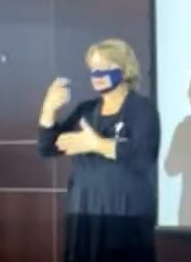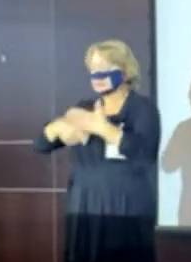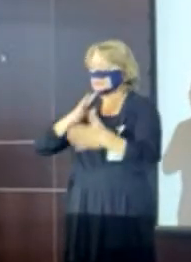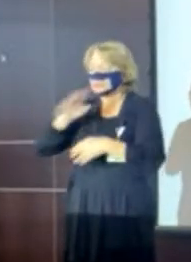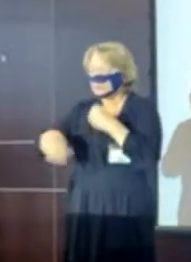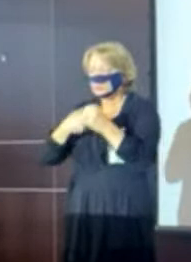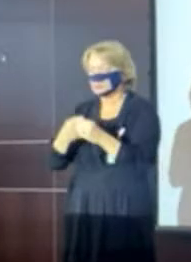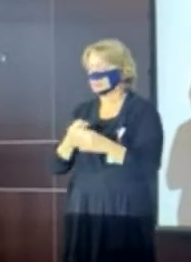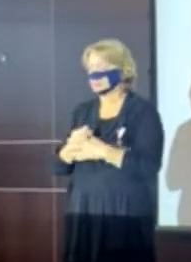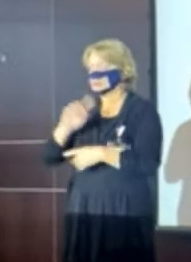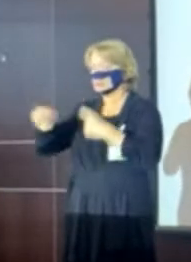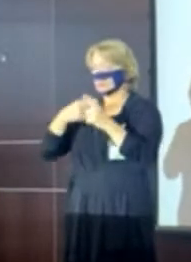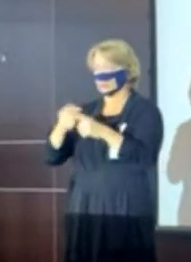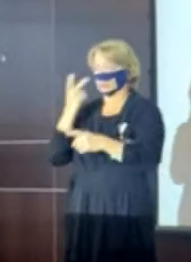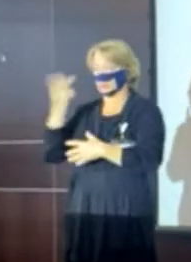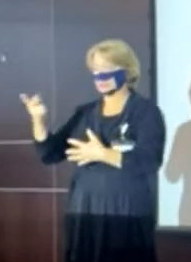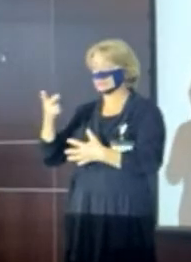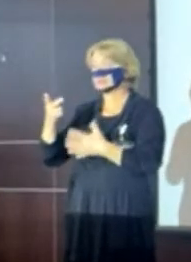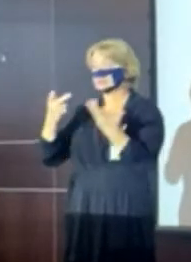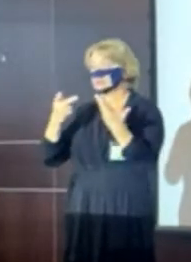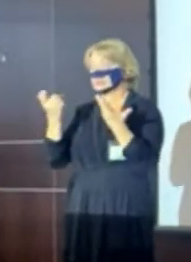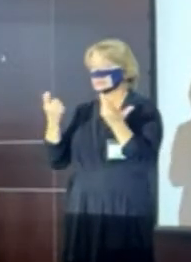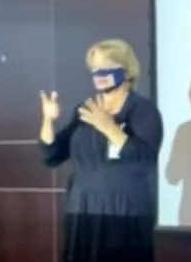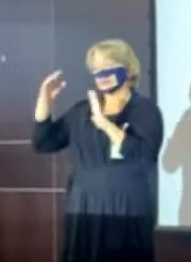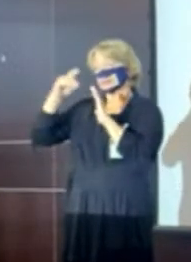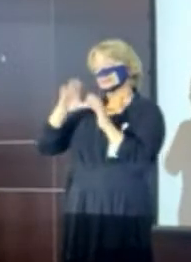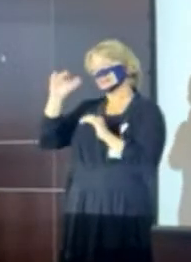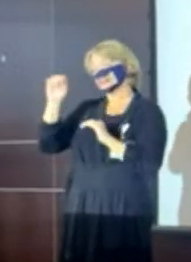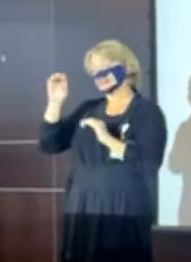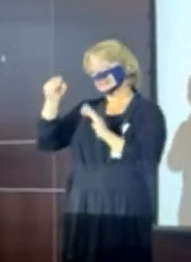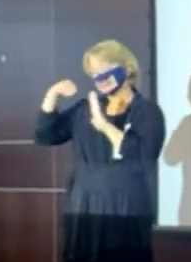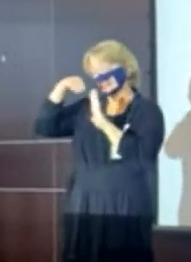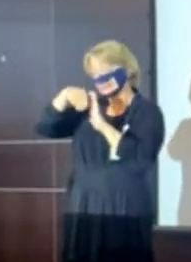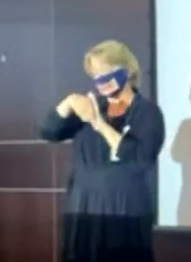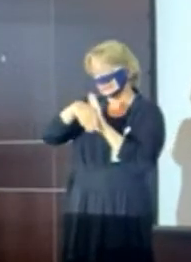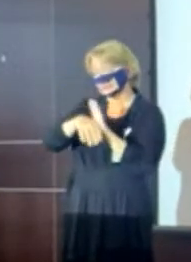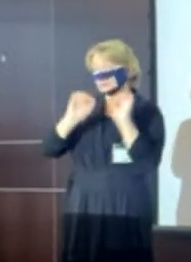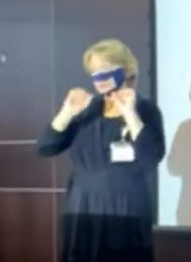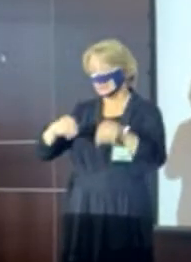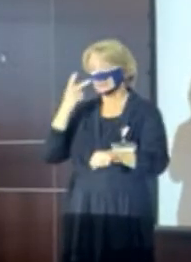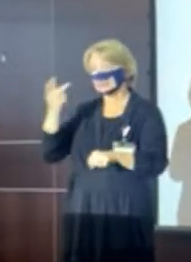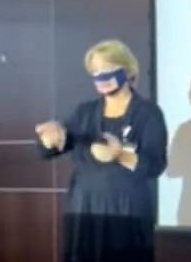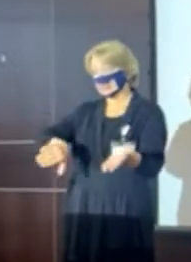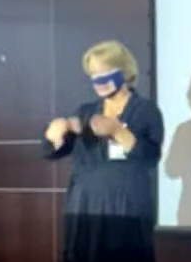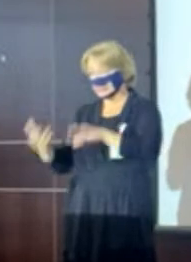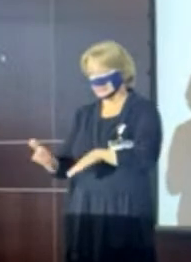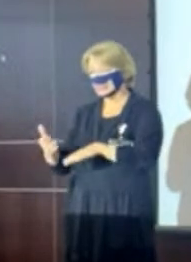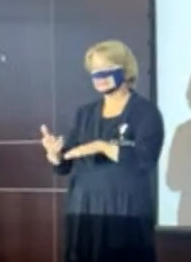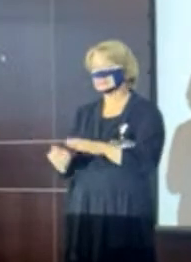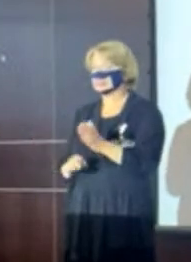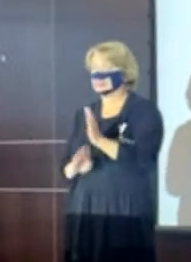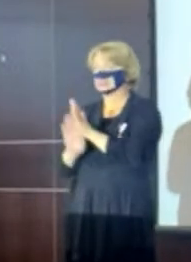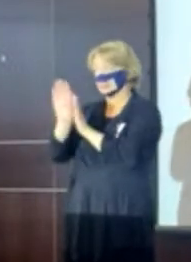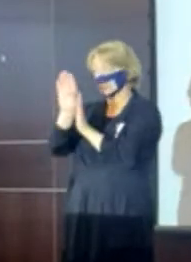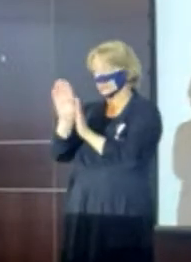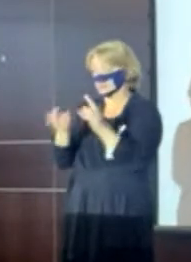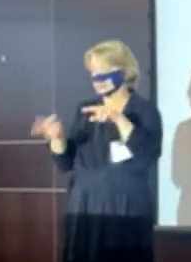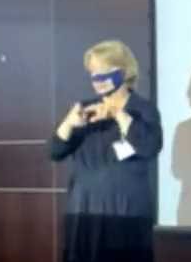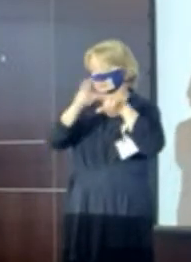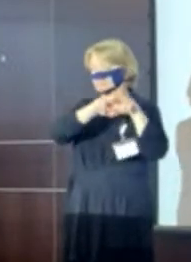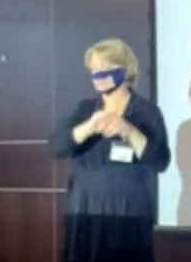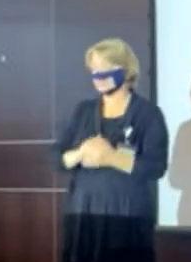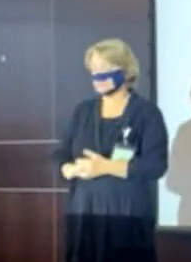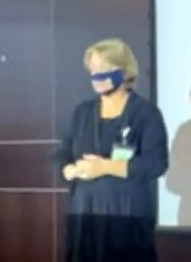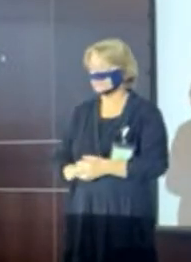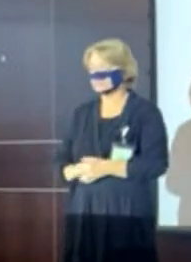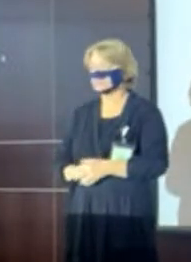start to decline, we can see deaths continue to increase over time. All right, switching gears just a little bit. With